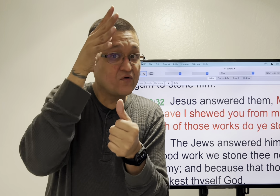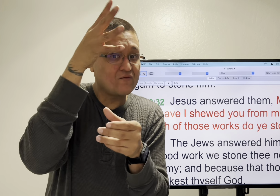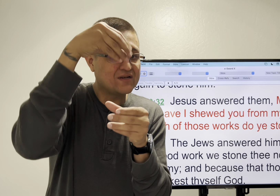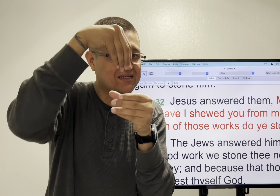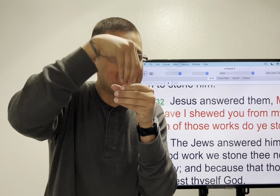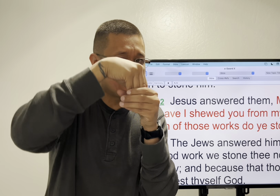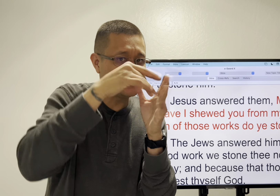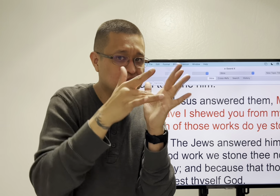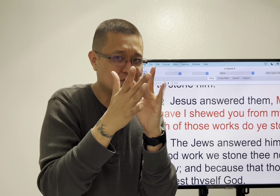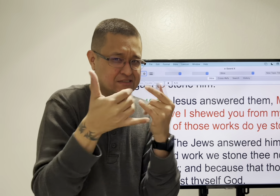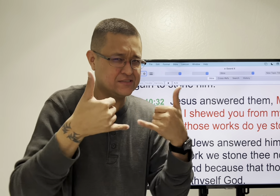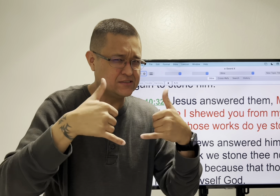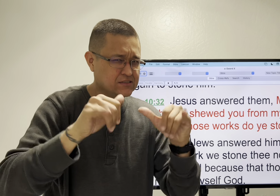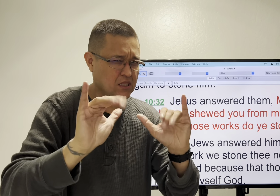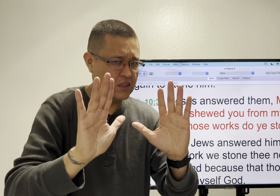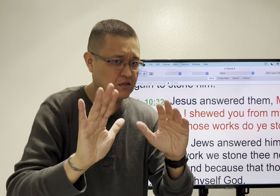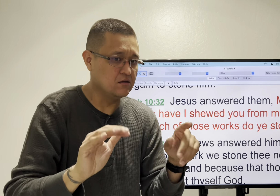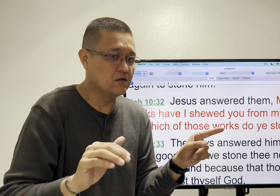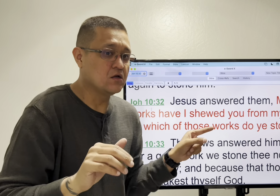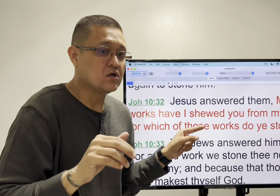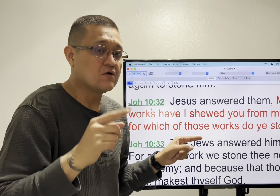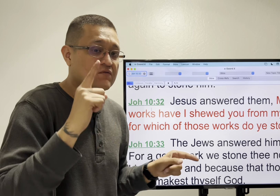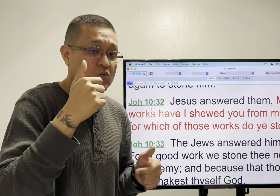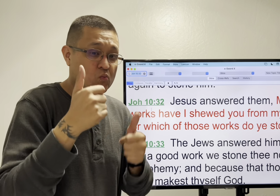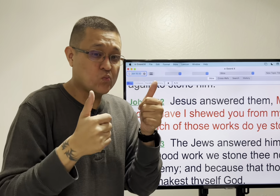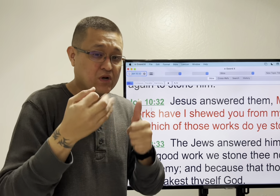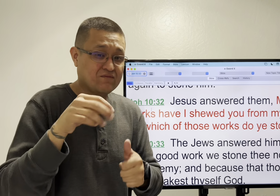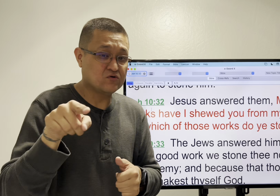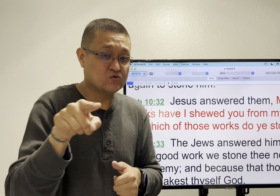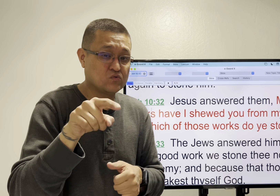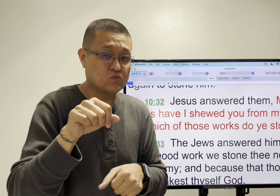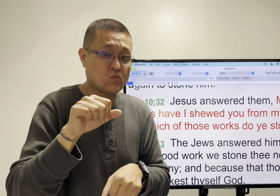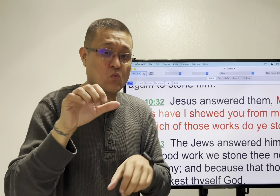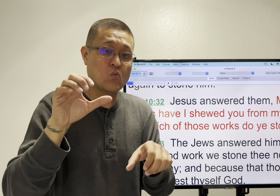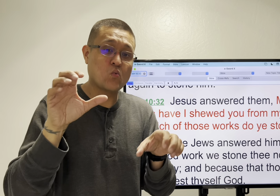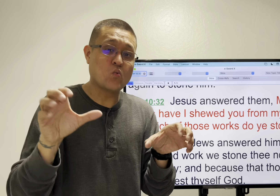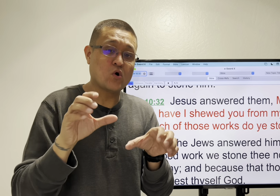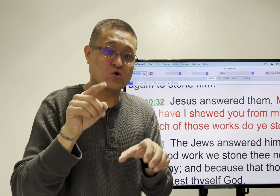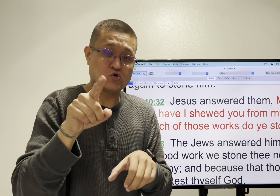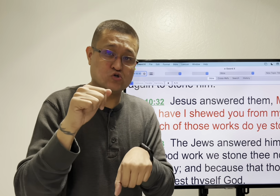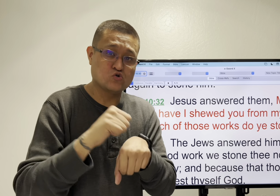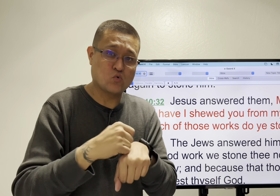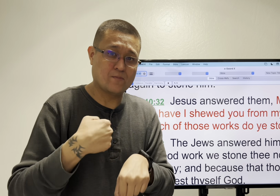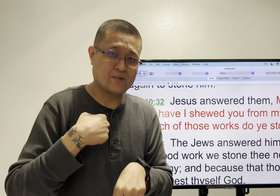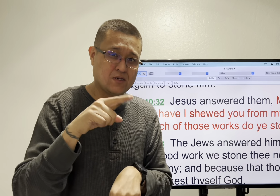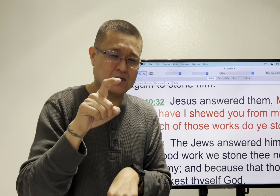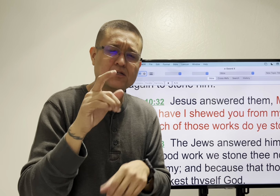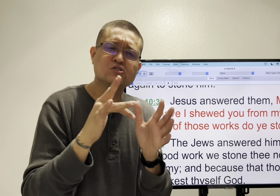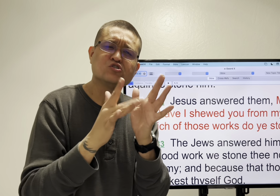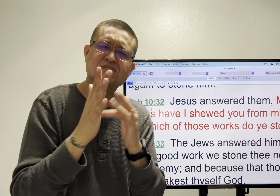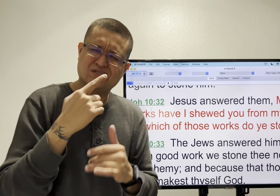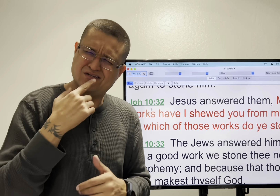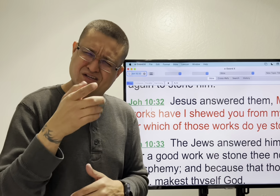So again, remember the Father is a spirit that lives within Jesus. It says, for which of those works do ye stone